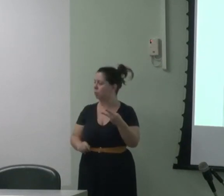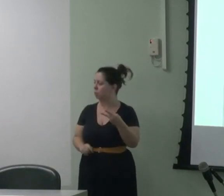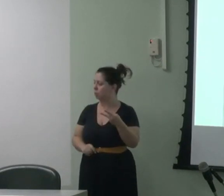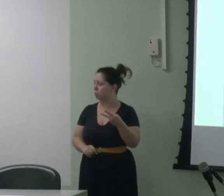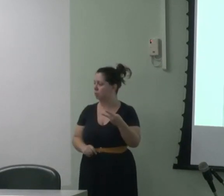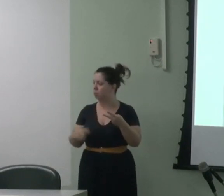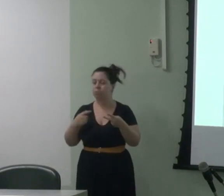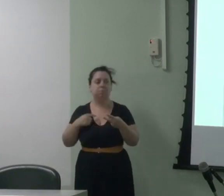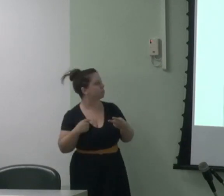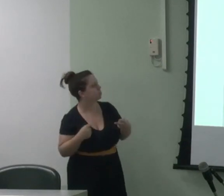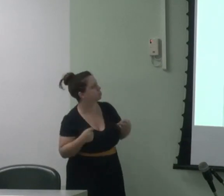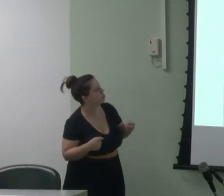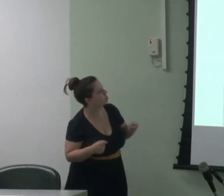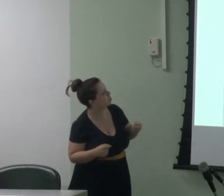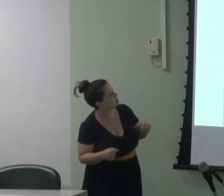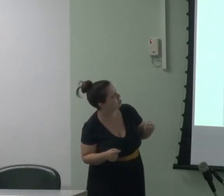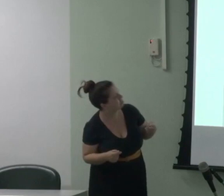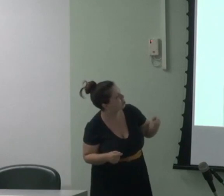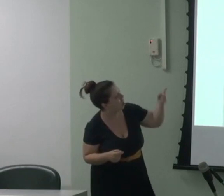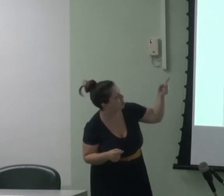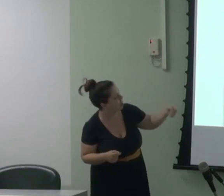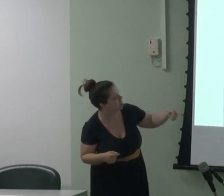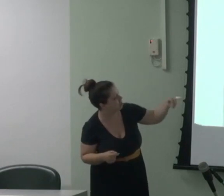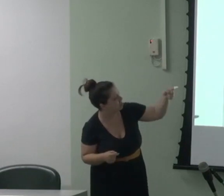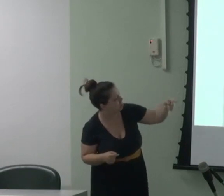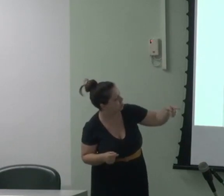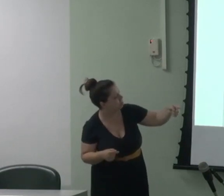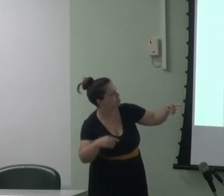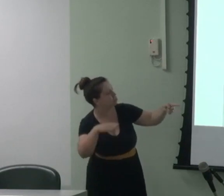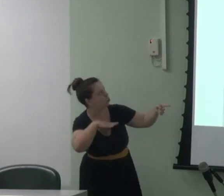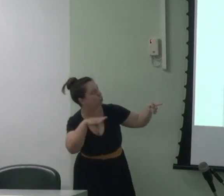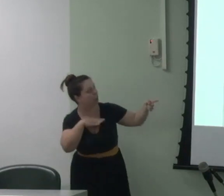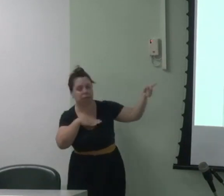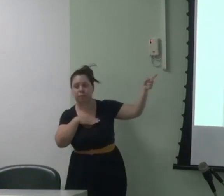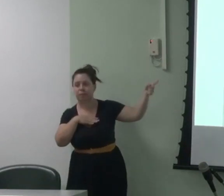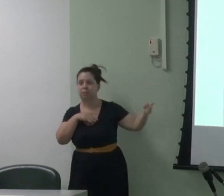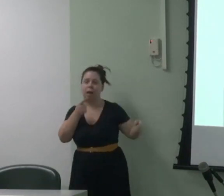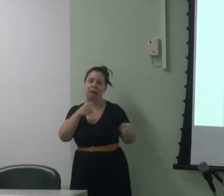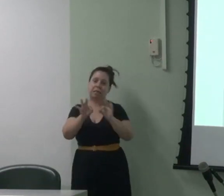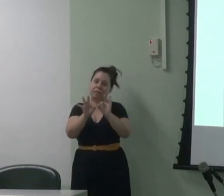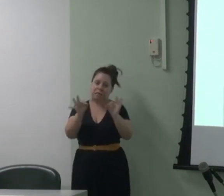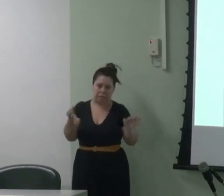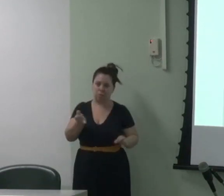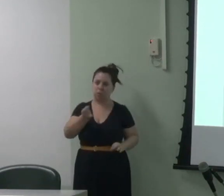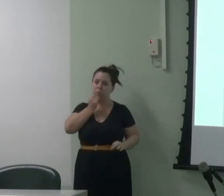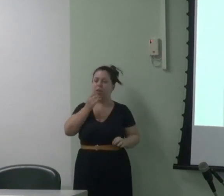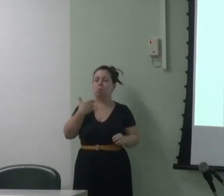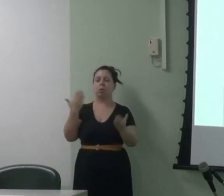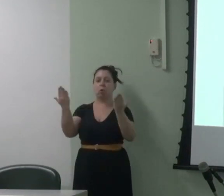are just simple, similarly to demonet, which is for French.